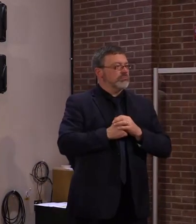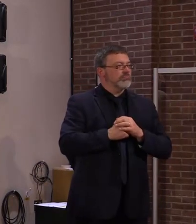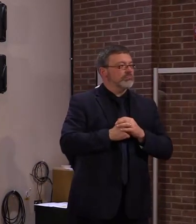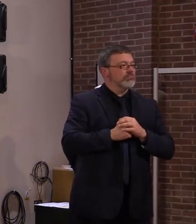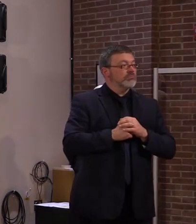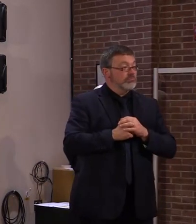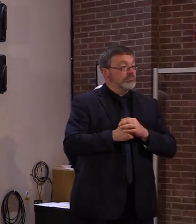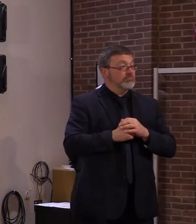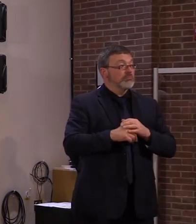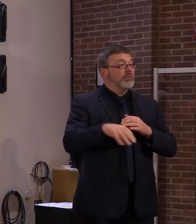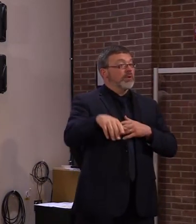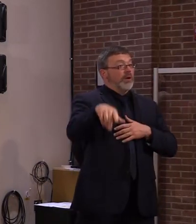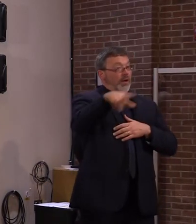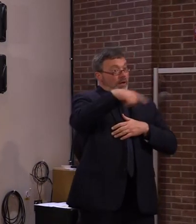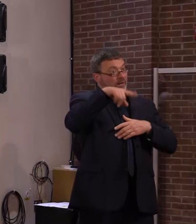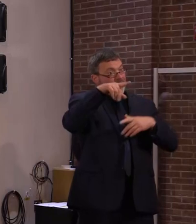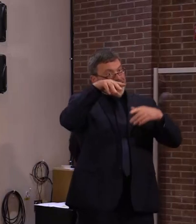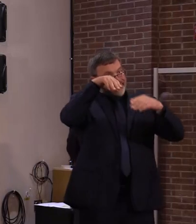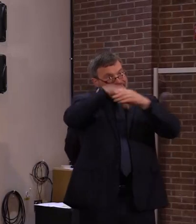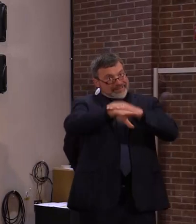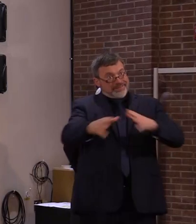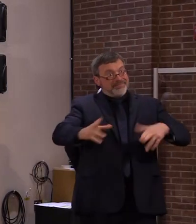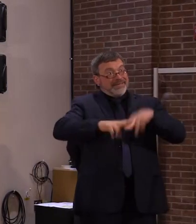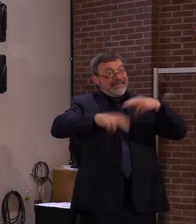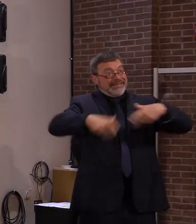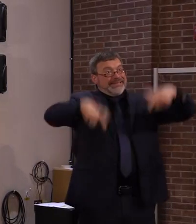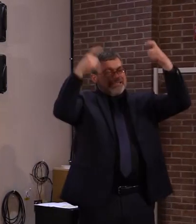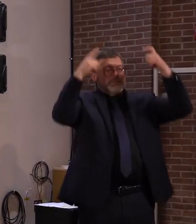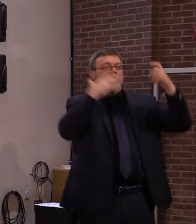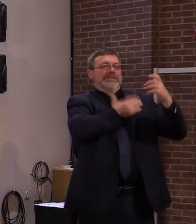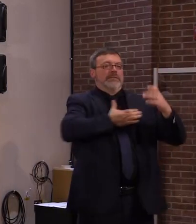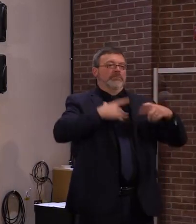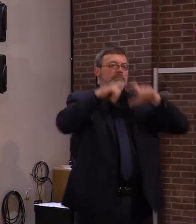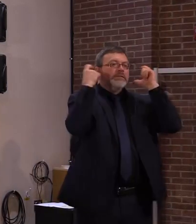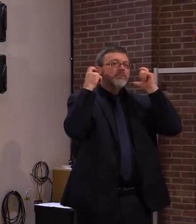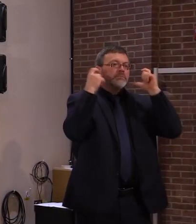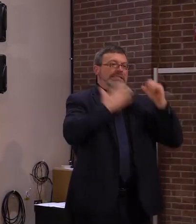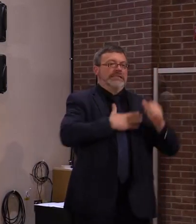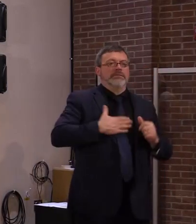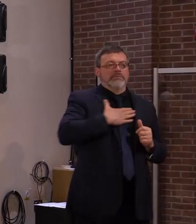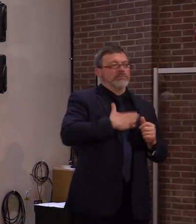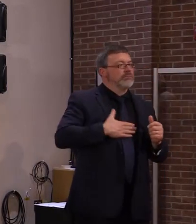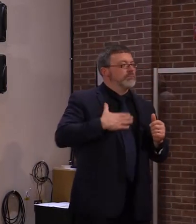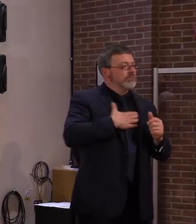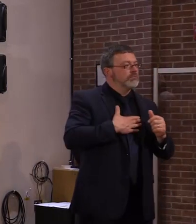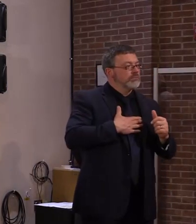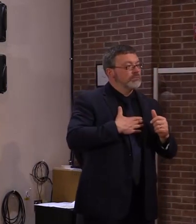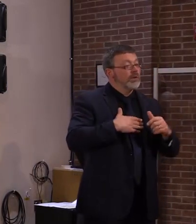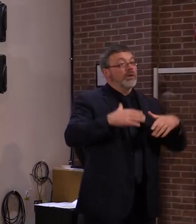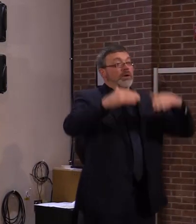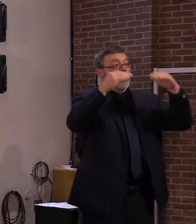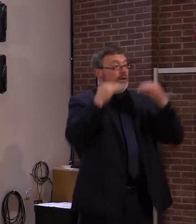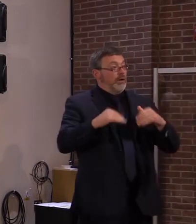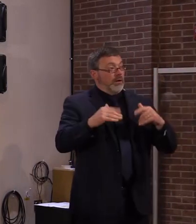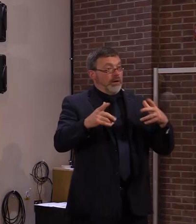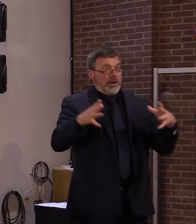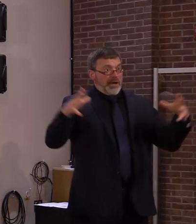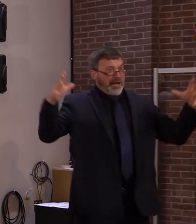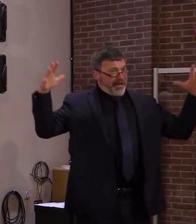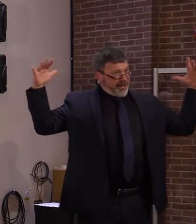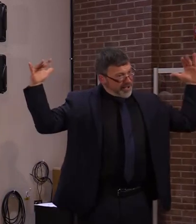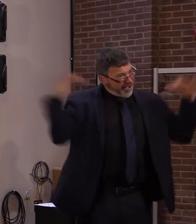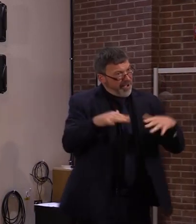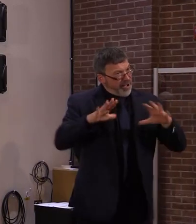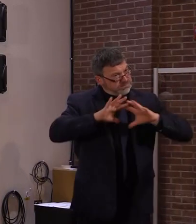finally, keep gathering safe. That means small groups outside when possible,